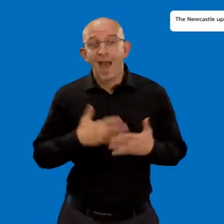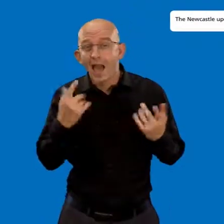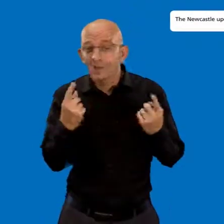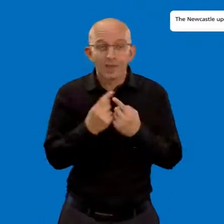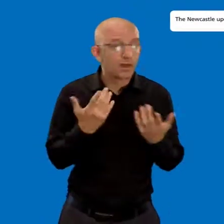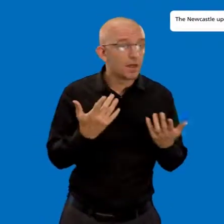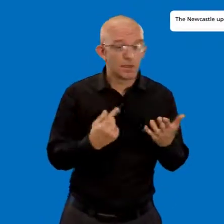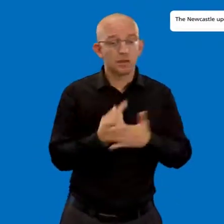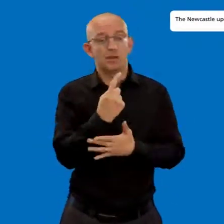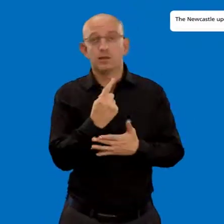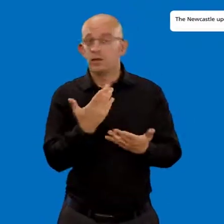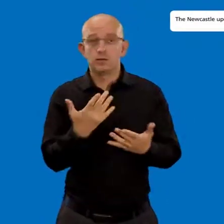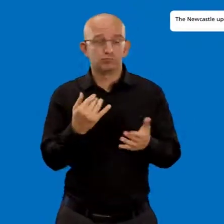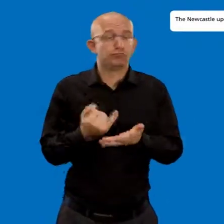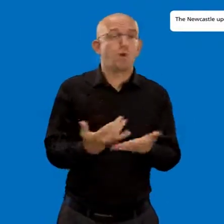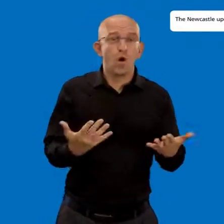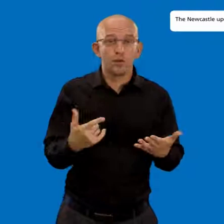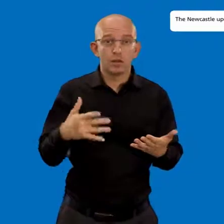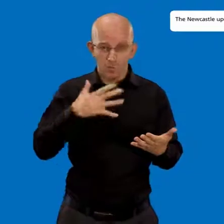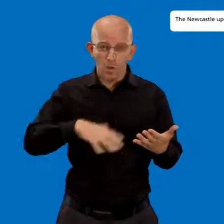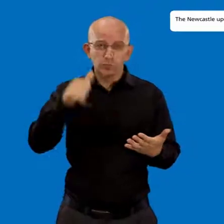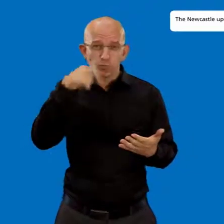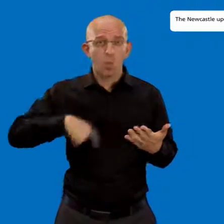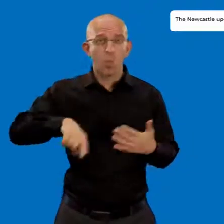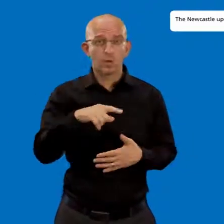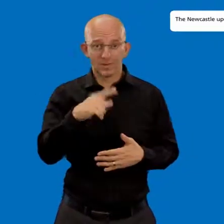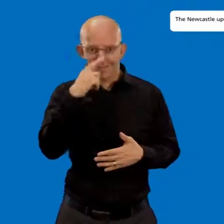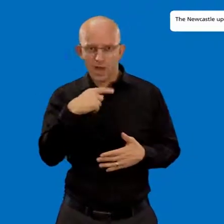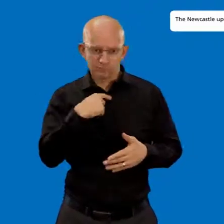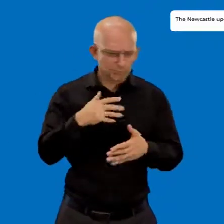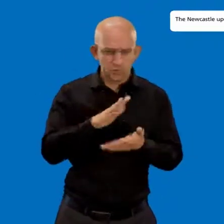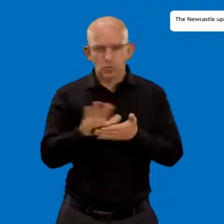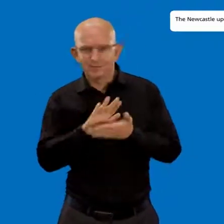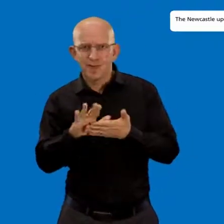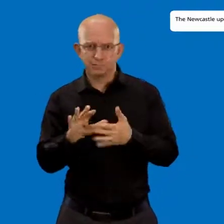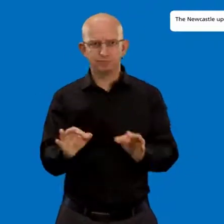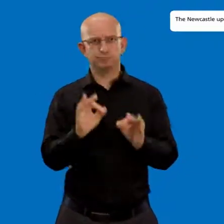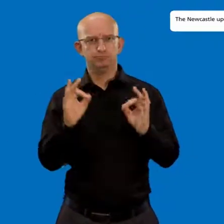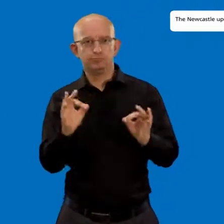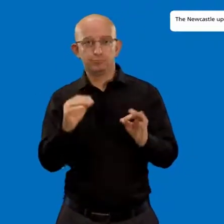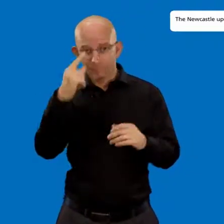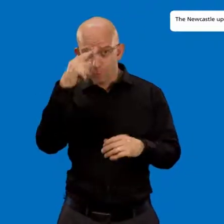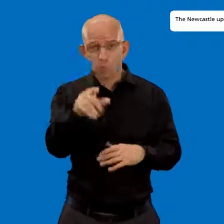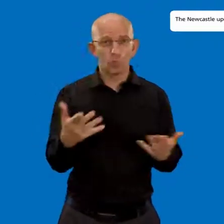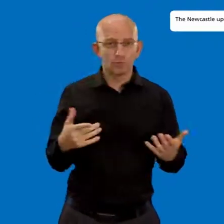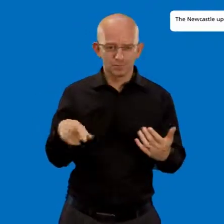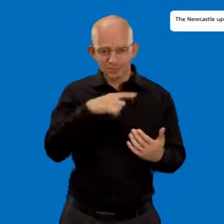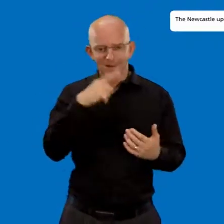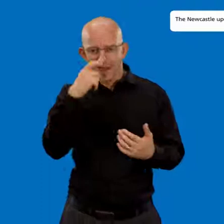we want to know when things go wrong, so that we can quickly put them right for you and can learn from your